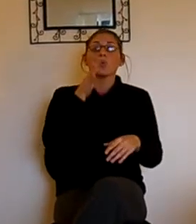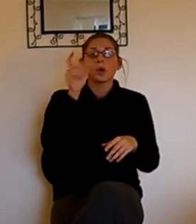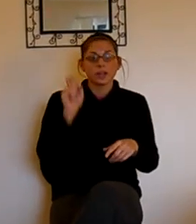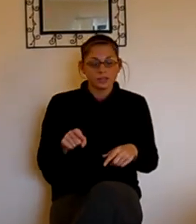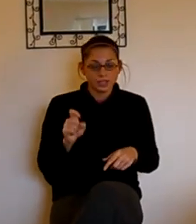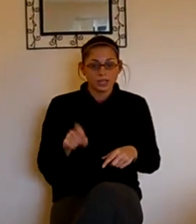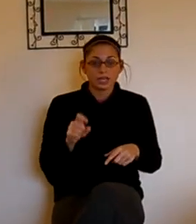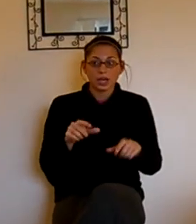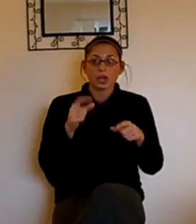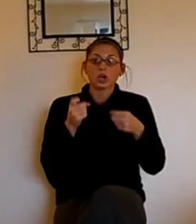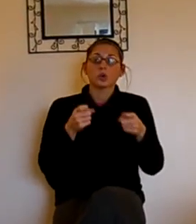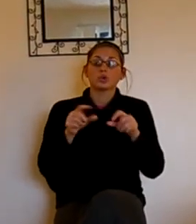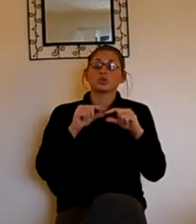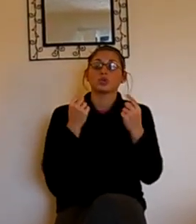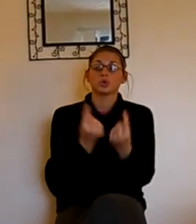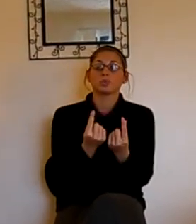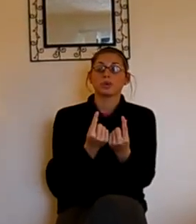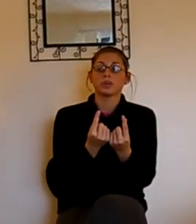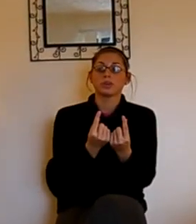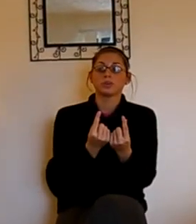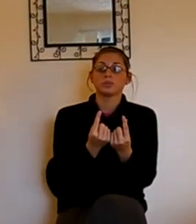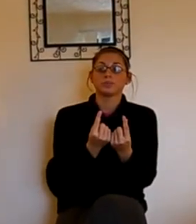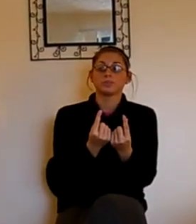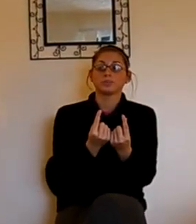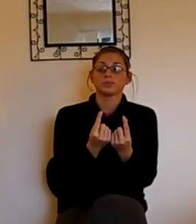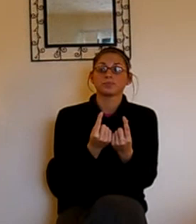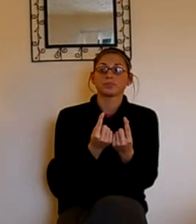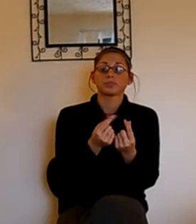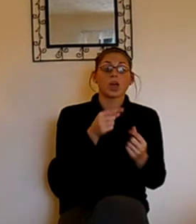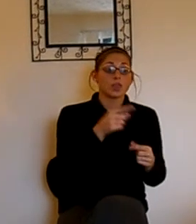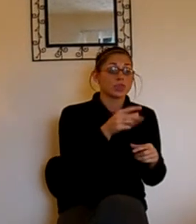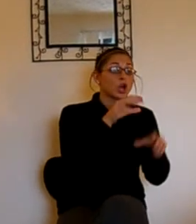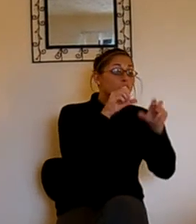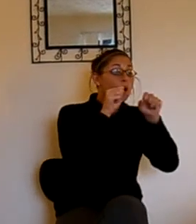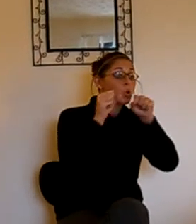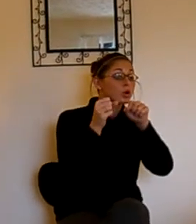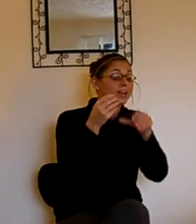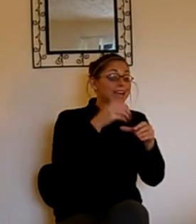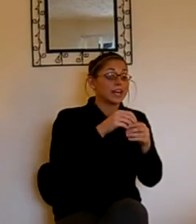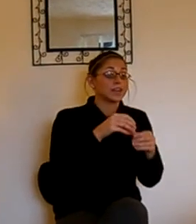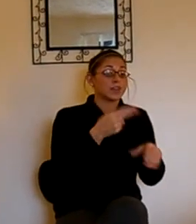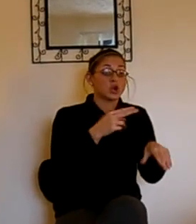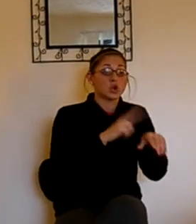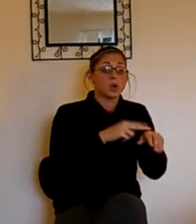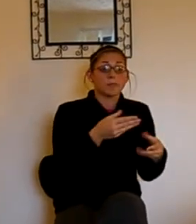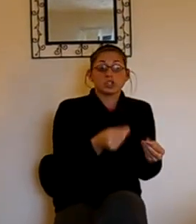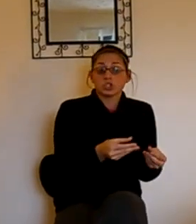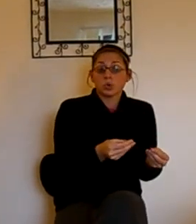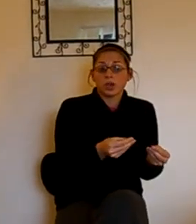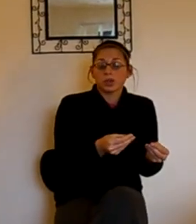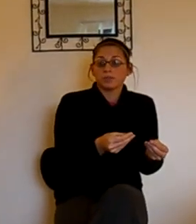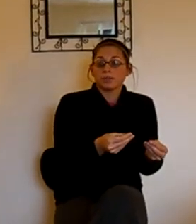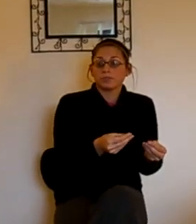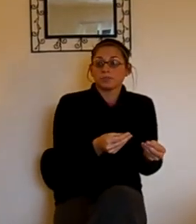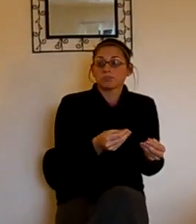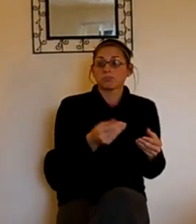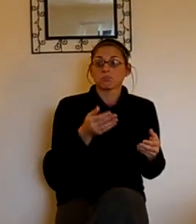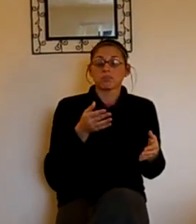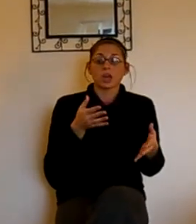experiment, and the control group is going to be the corn that's grown in the normal soil. So we would have, maybe 20 corn plants that